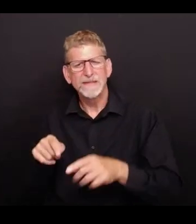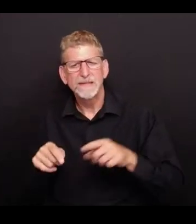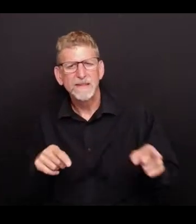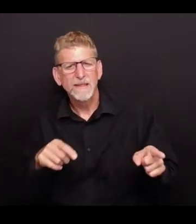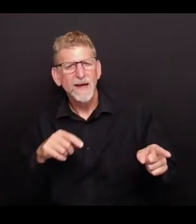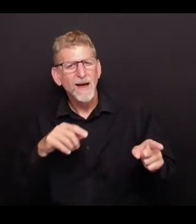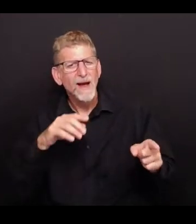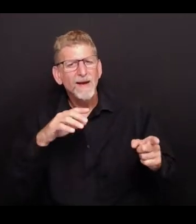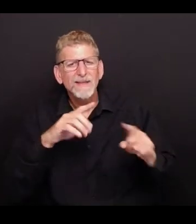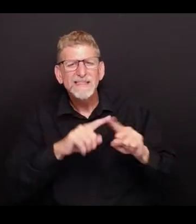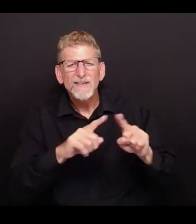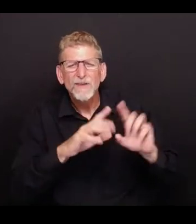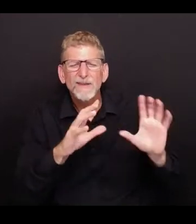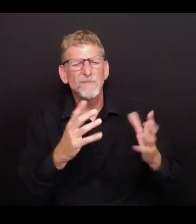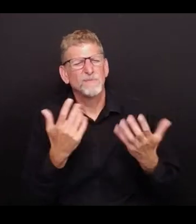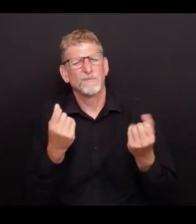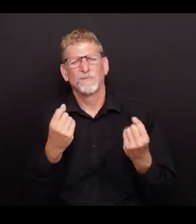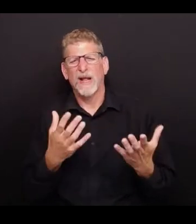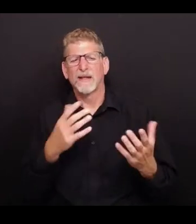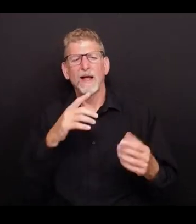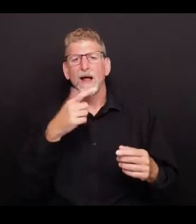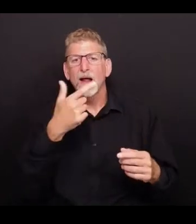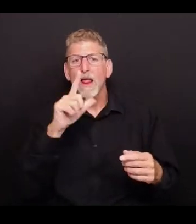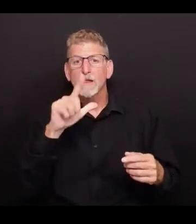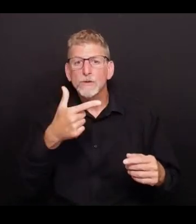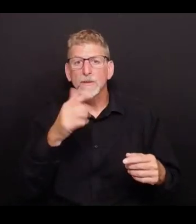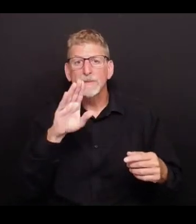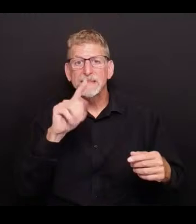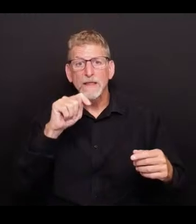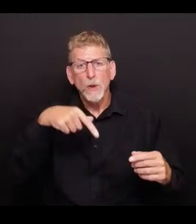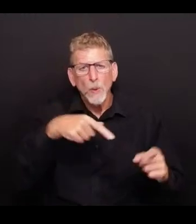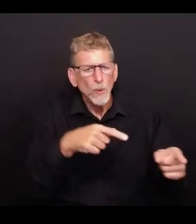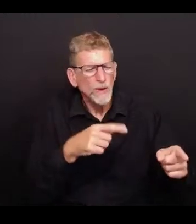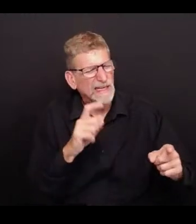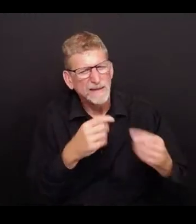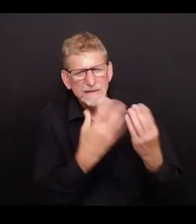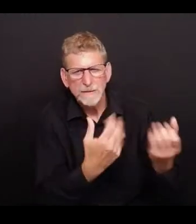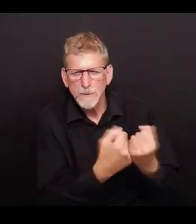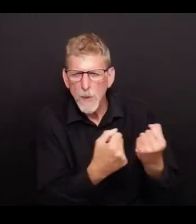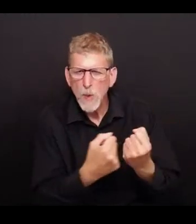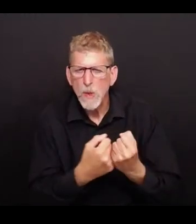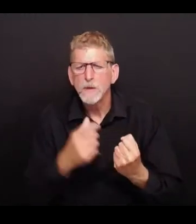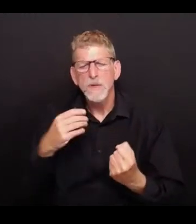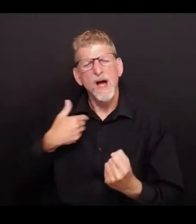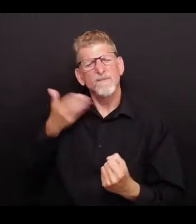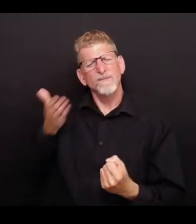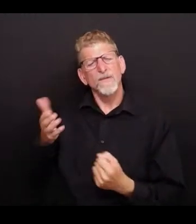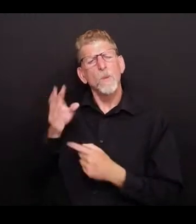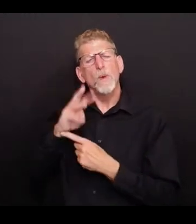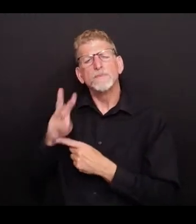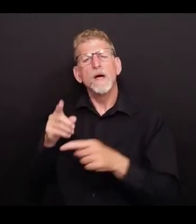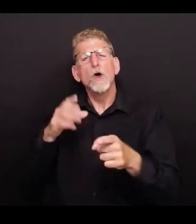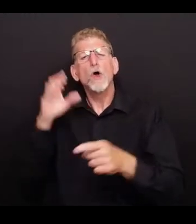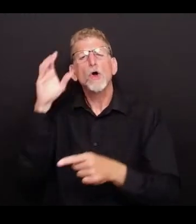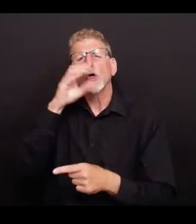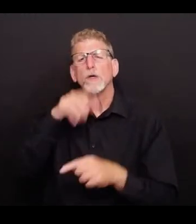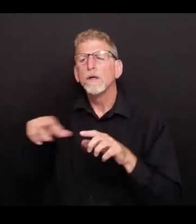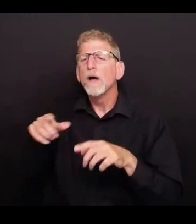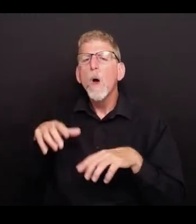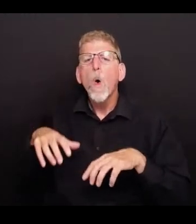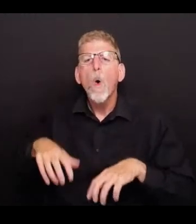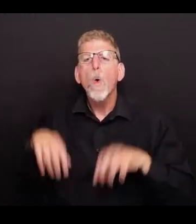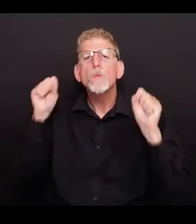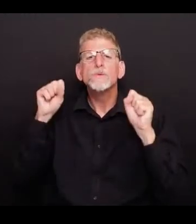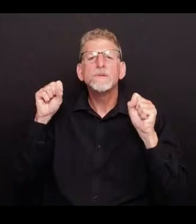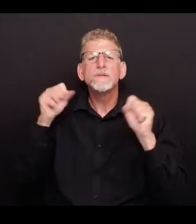LGBTQ community. You can find this info on MDH's website. Just go to health.state.mn.us and search